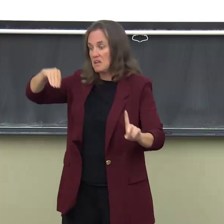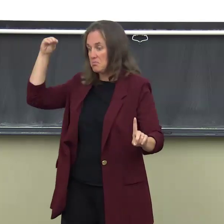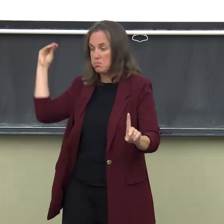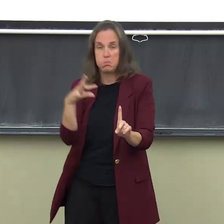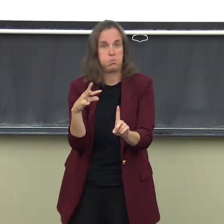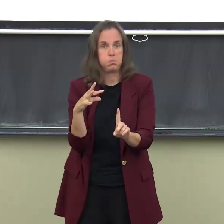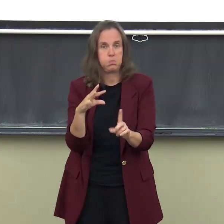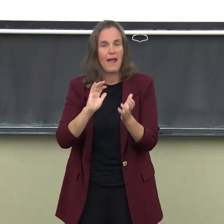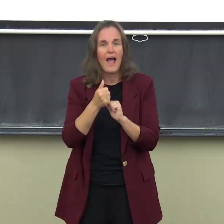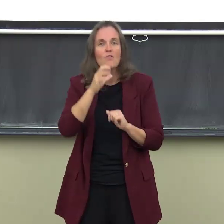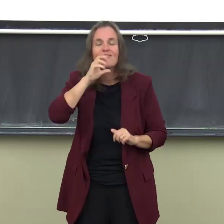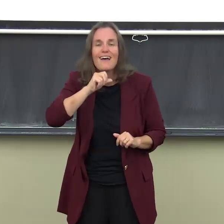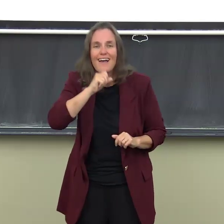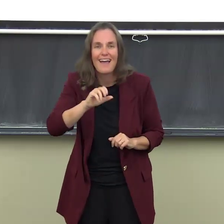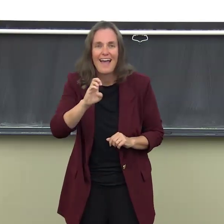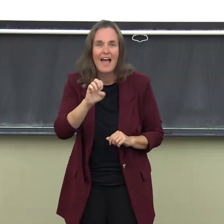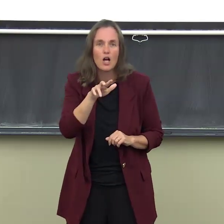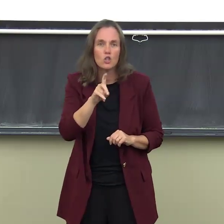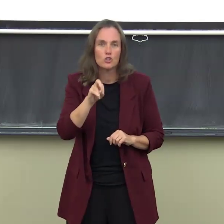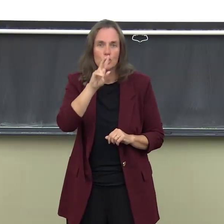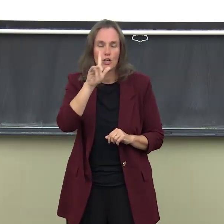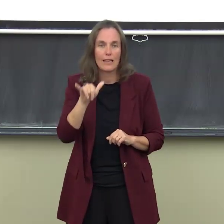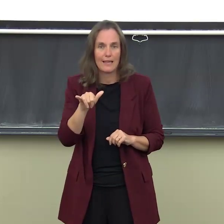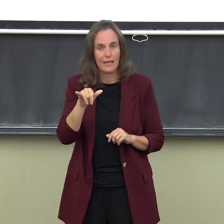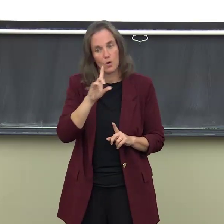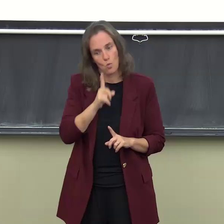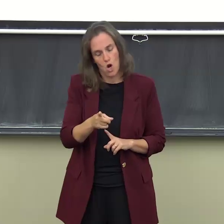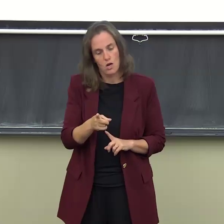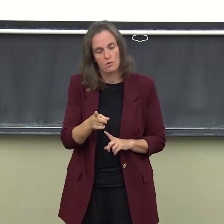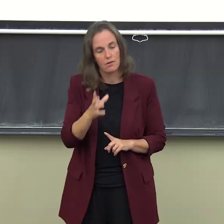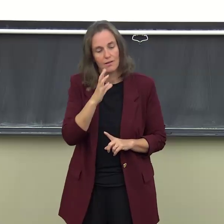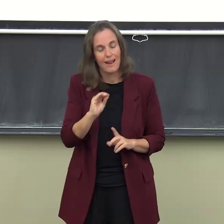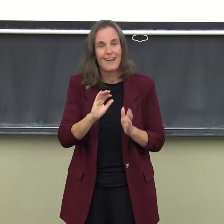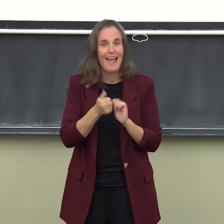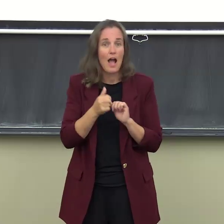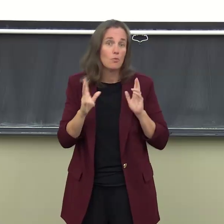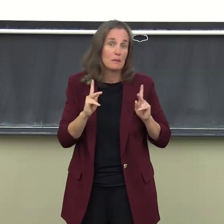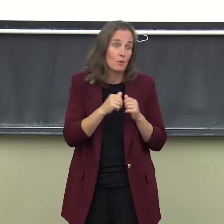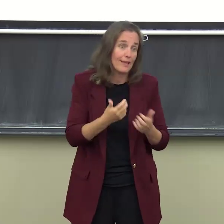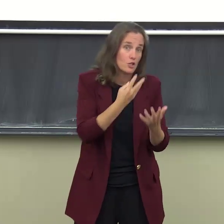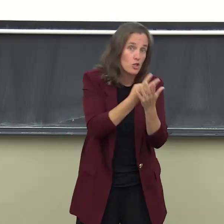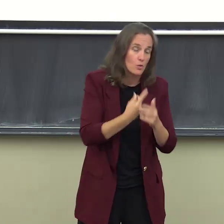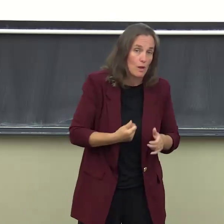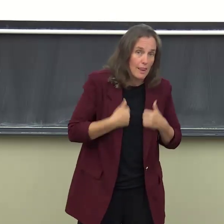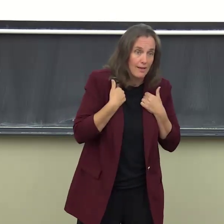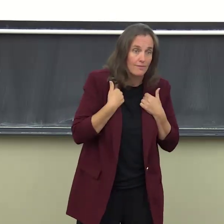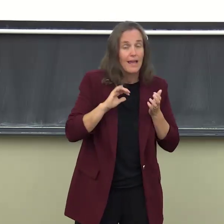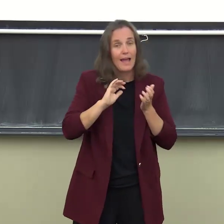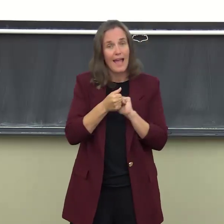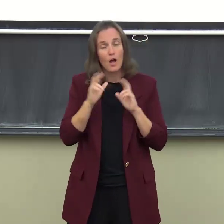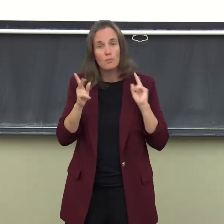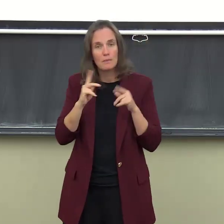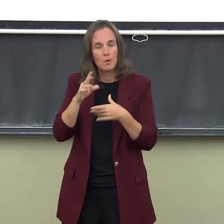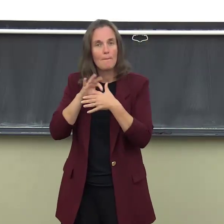how the elderly were, and how they were living, how people in jails were living, how people working in meat processing plants